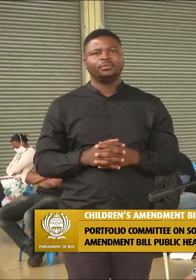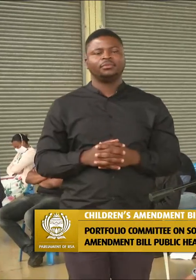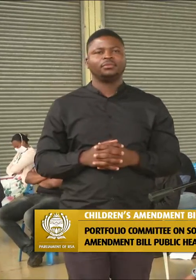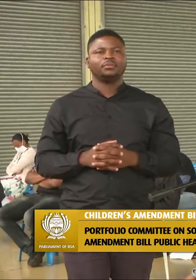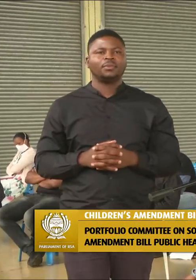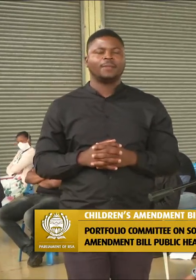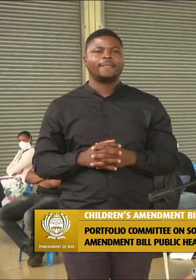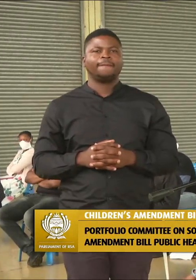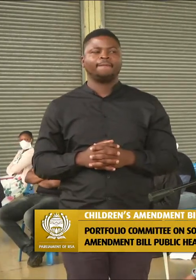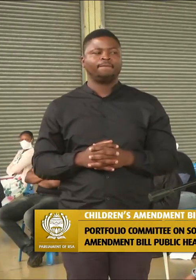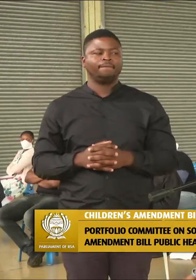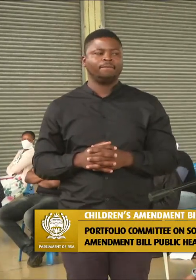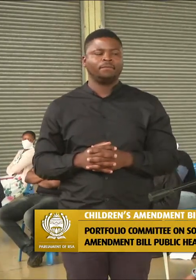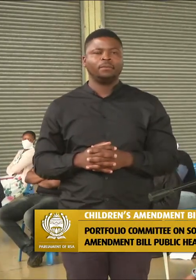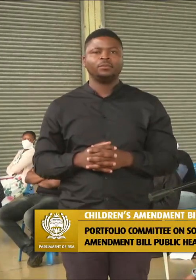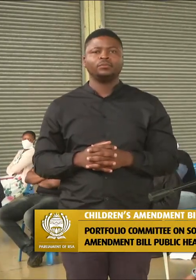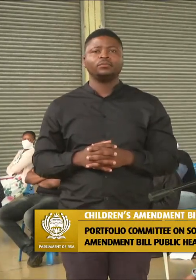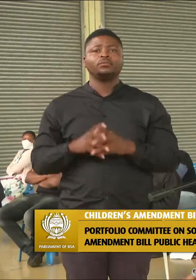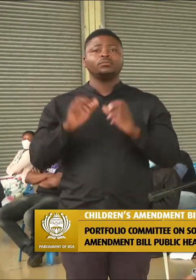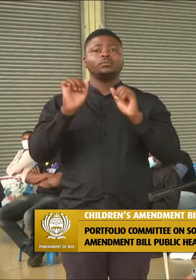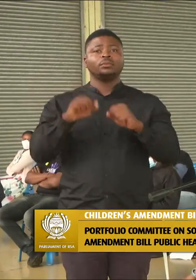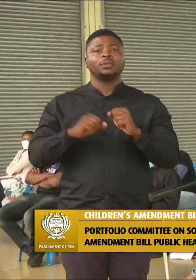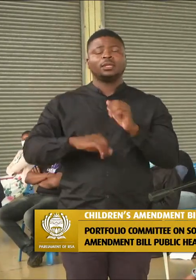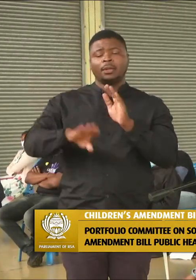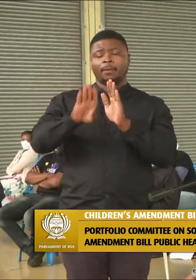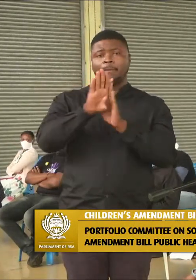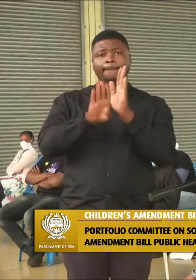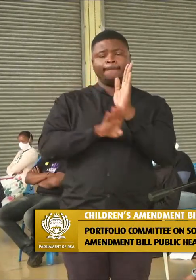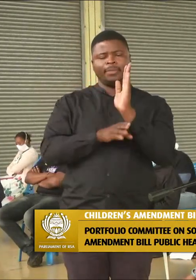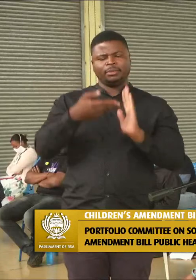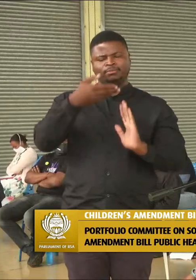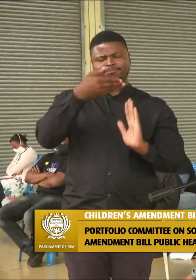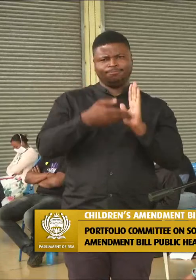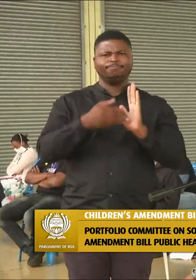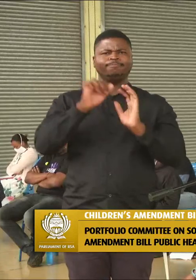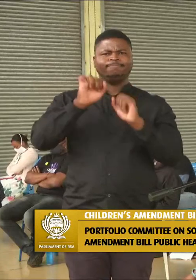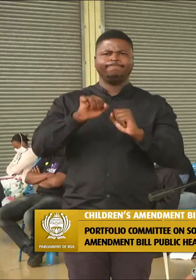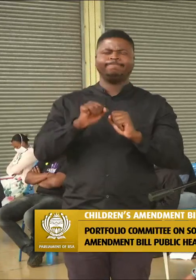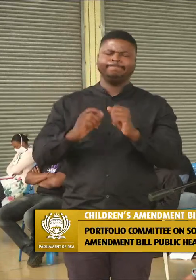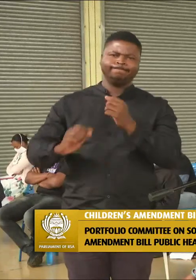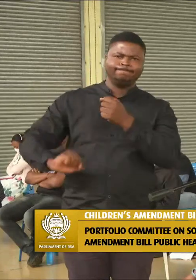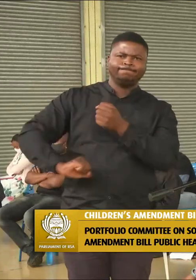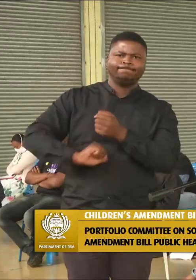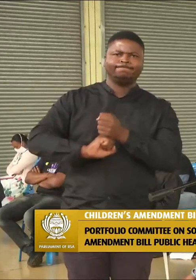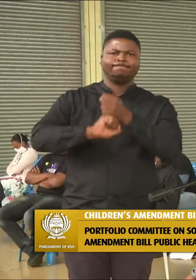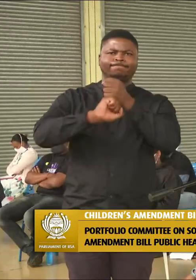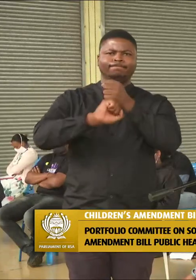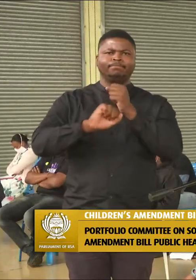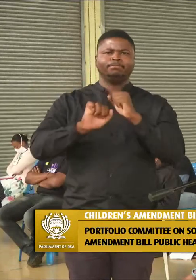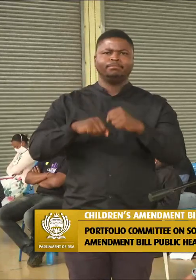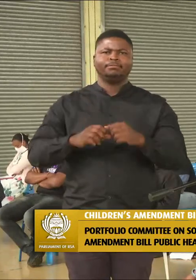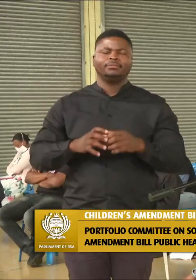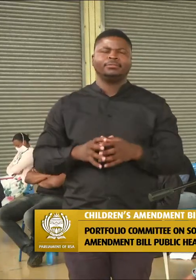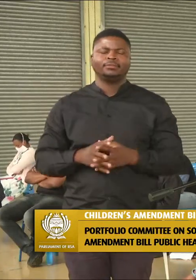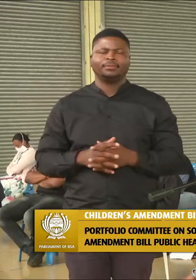Organization. Ngiyavumelana nomthethosivivinyo. I support the amendment bill.